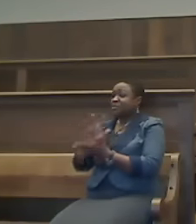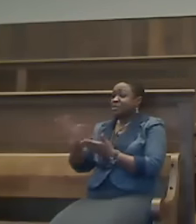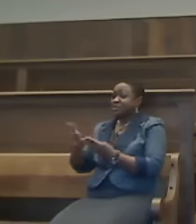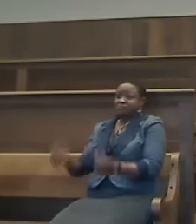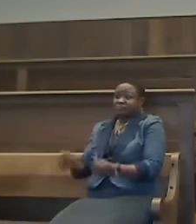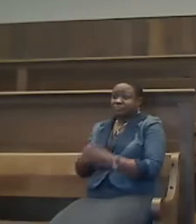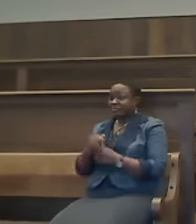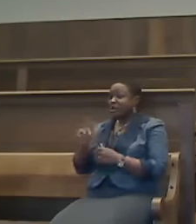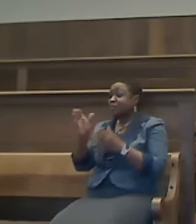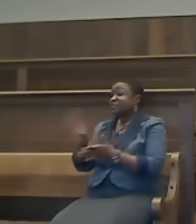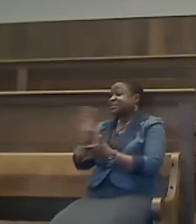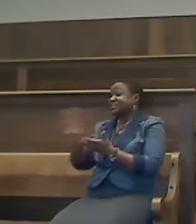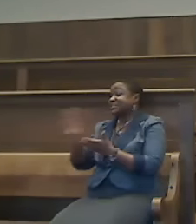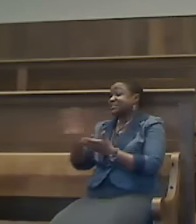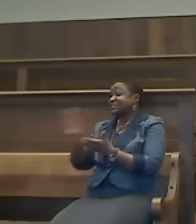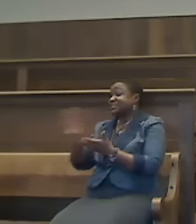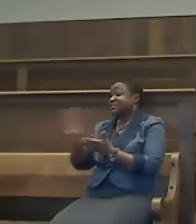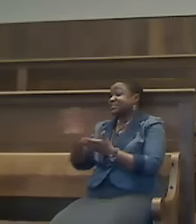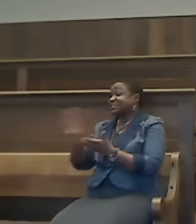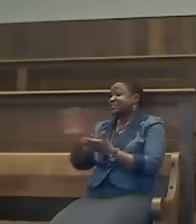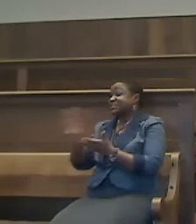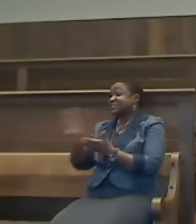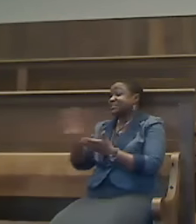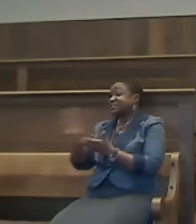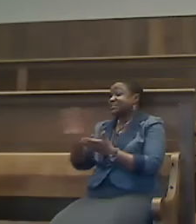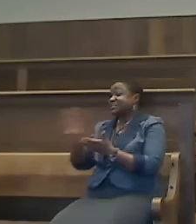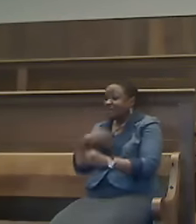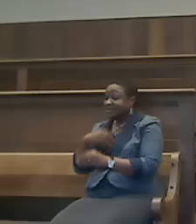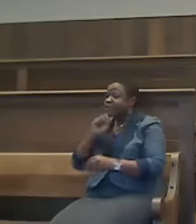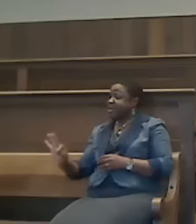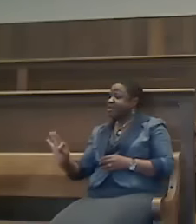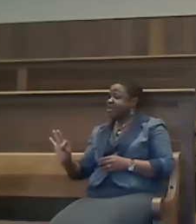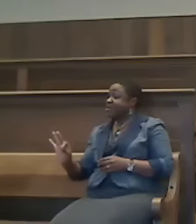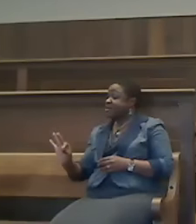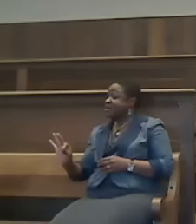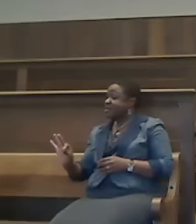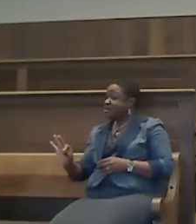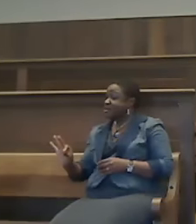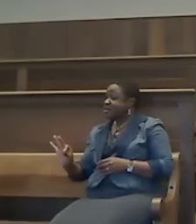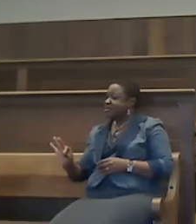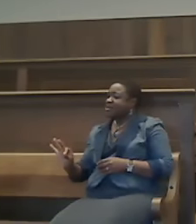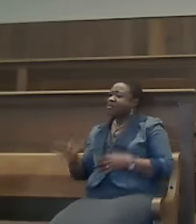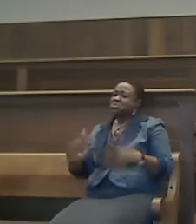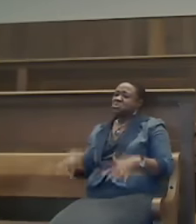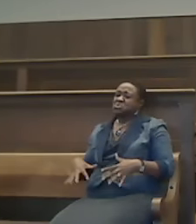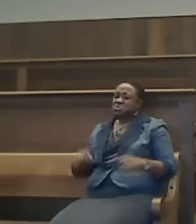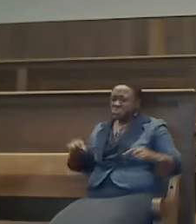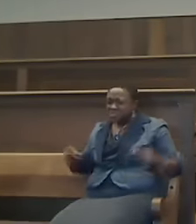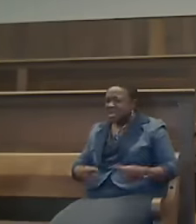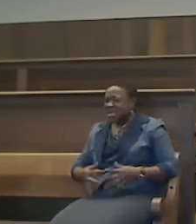weeks. There was in the same doctor's office, there was a 9-year-old, wrenching gut